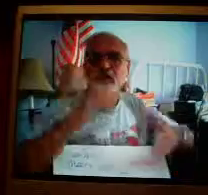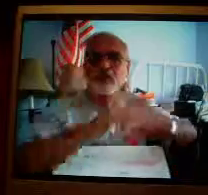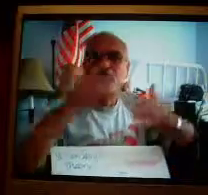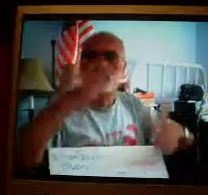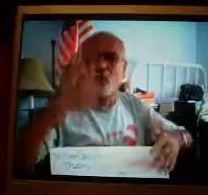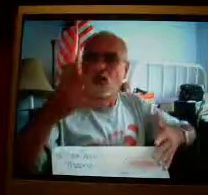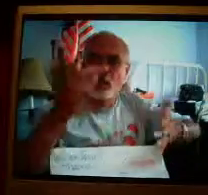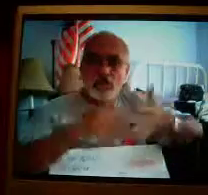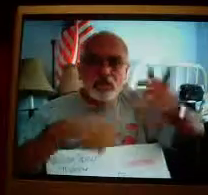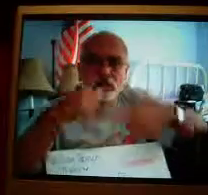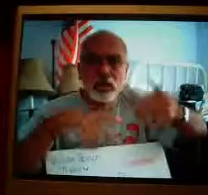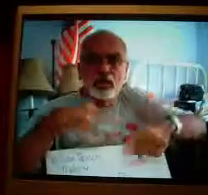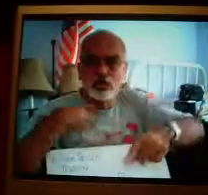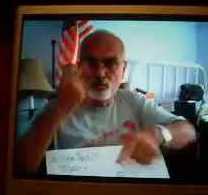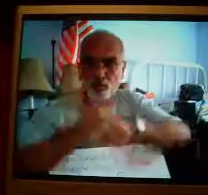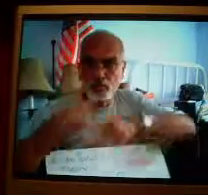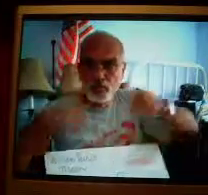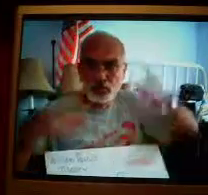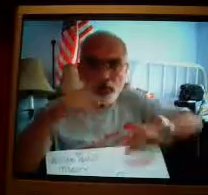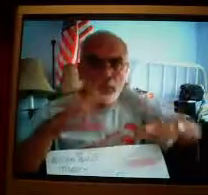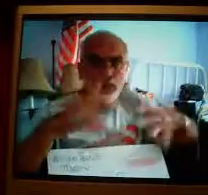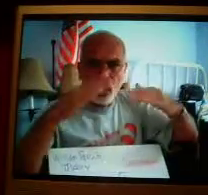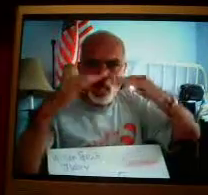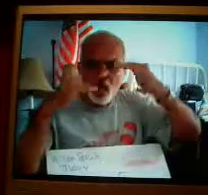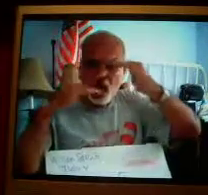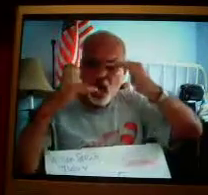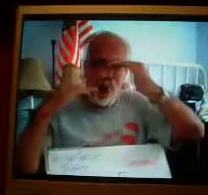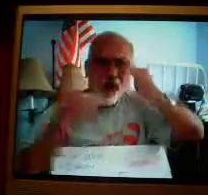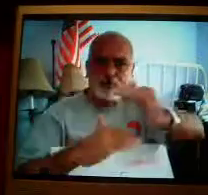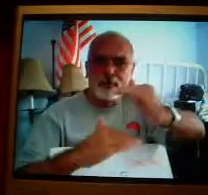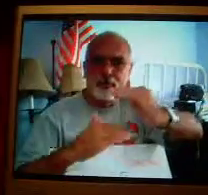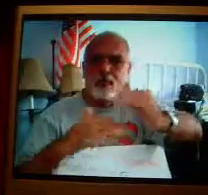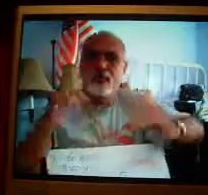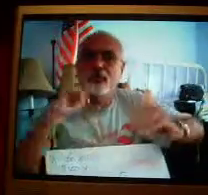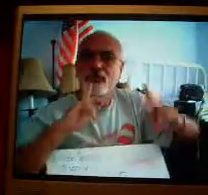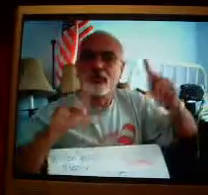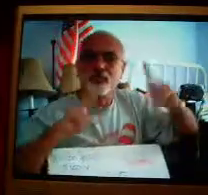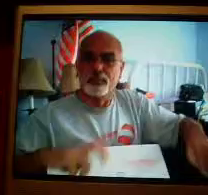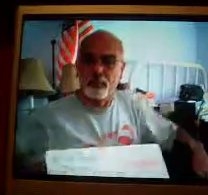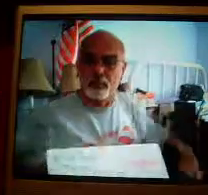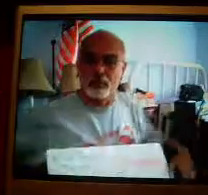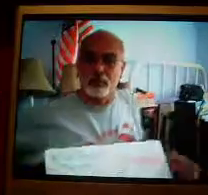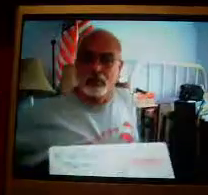thinking. What's that sign? What's that? You need to limit it.